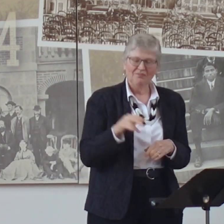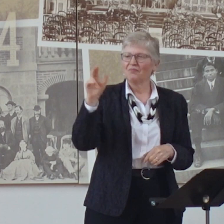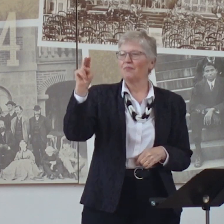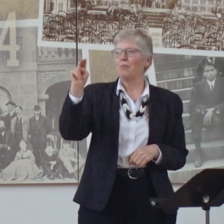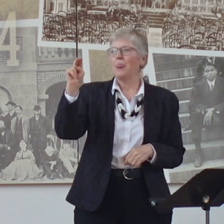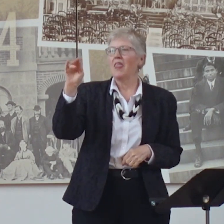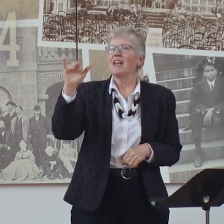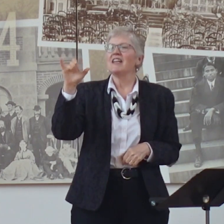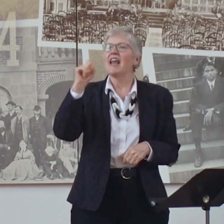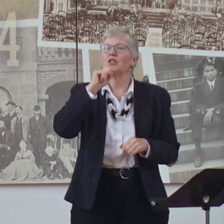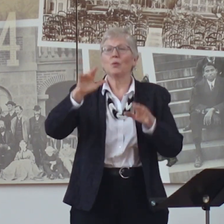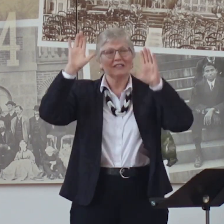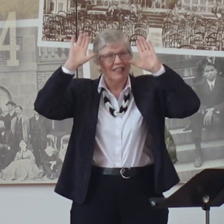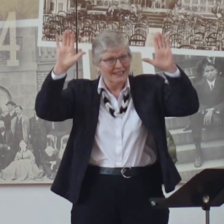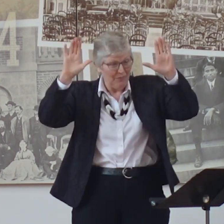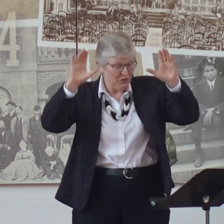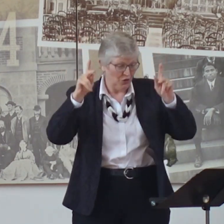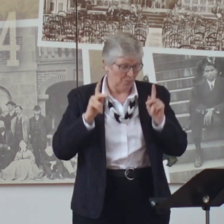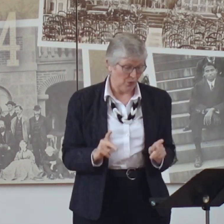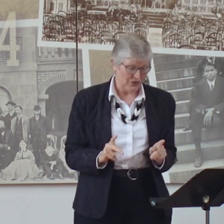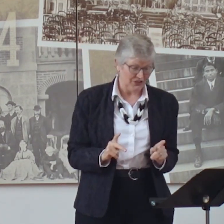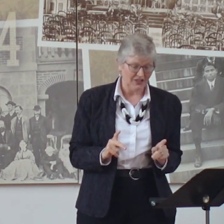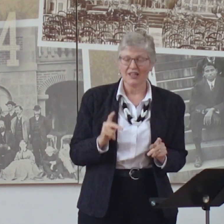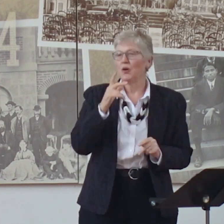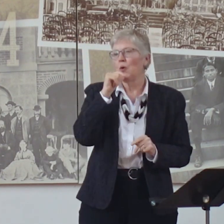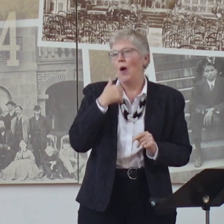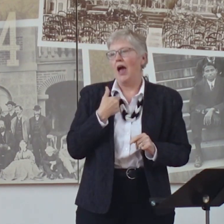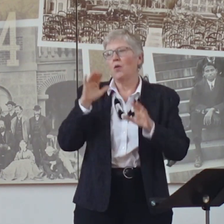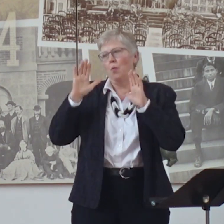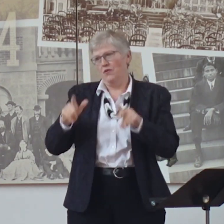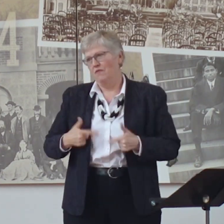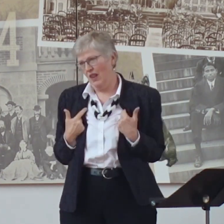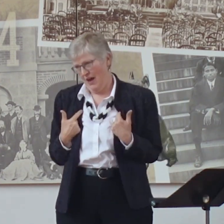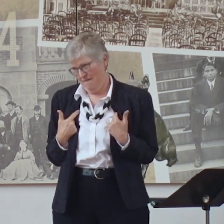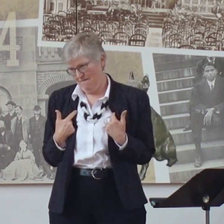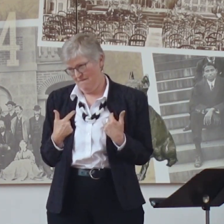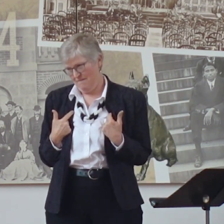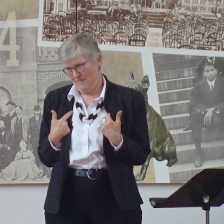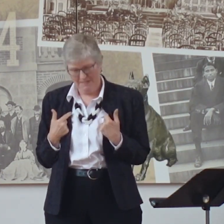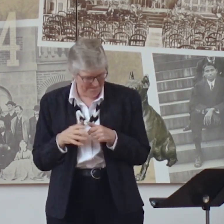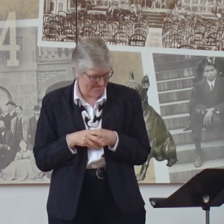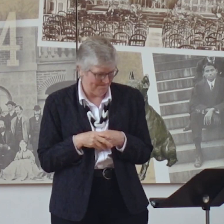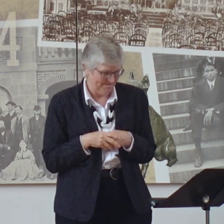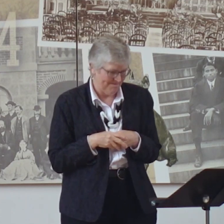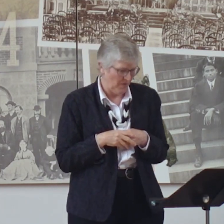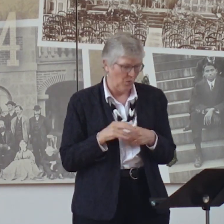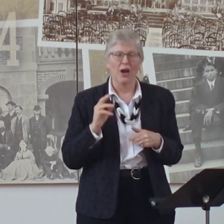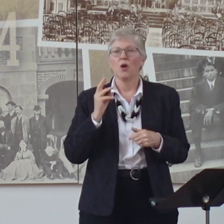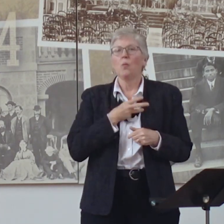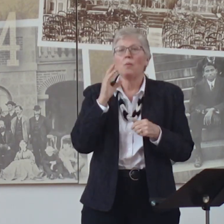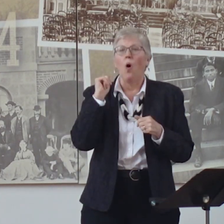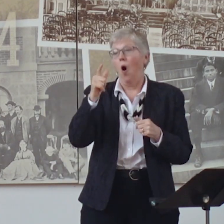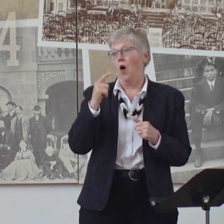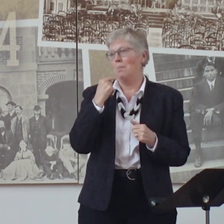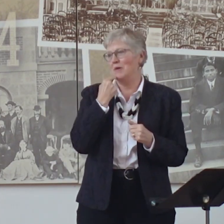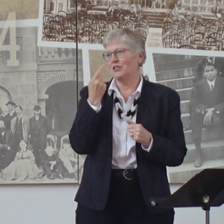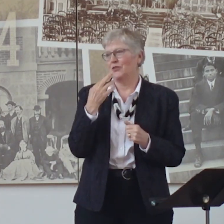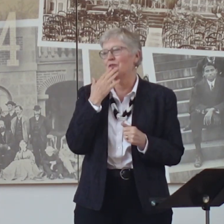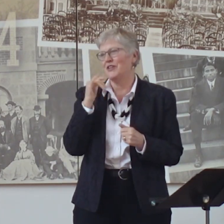to. Nancy was an extraordinary person, had an amazing life. We will all miss her.